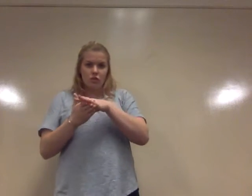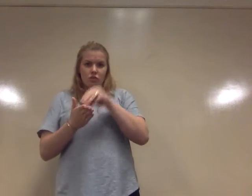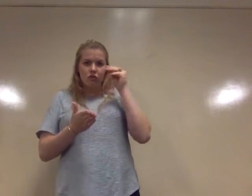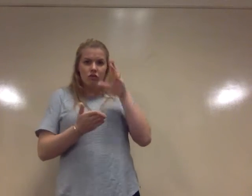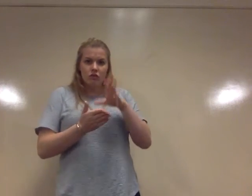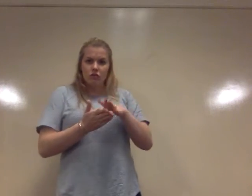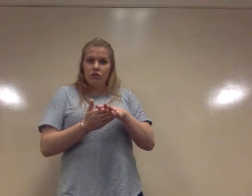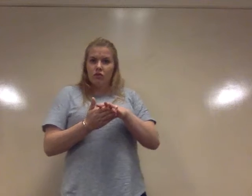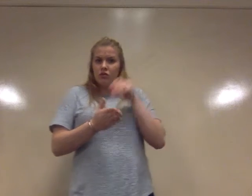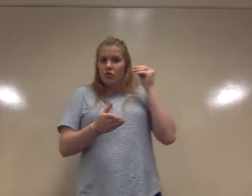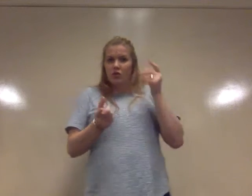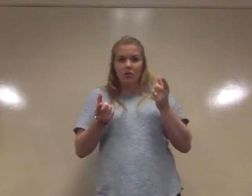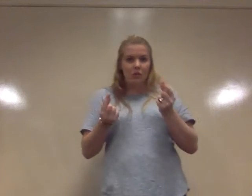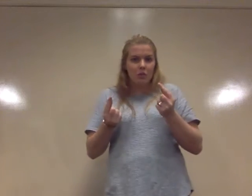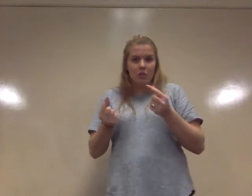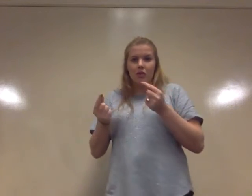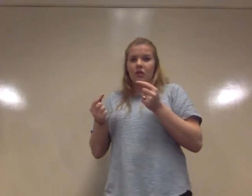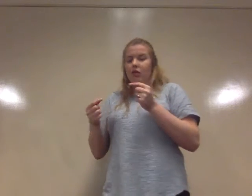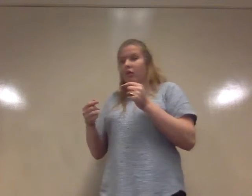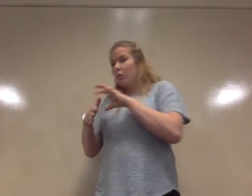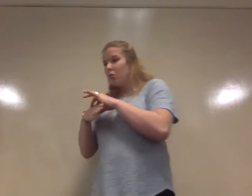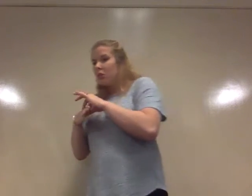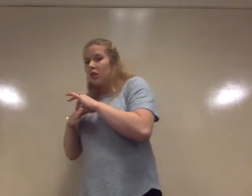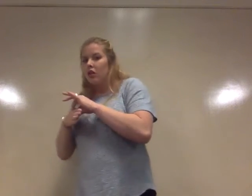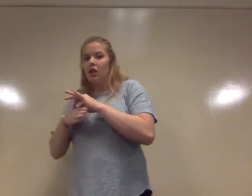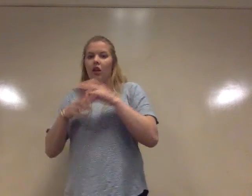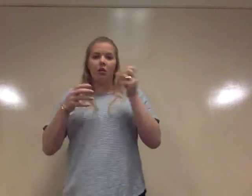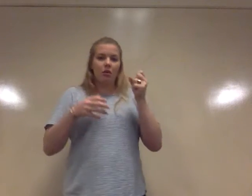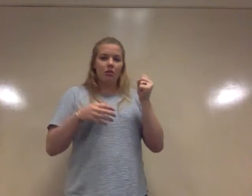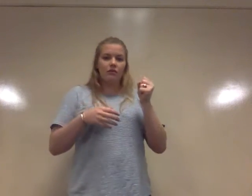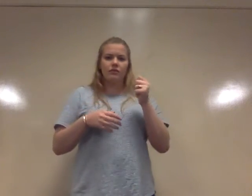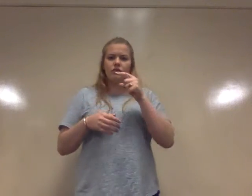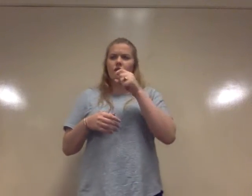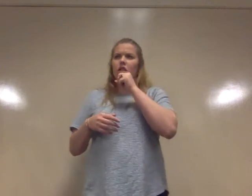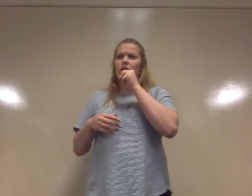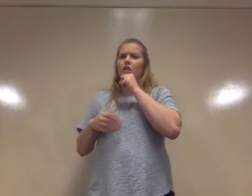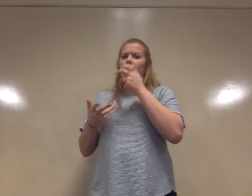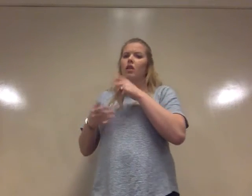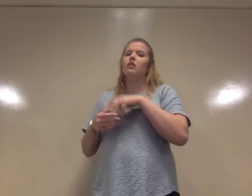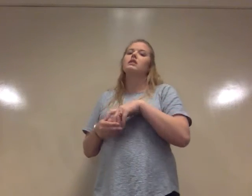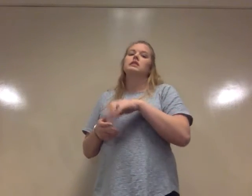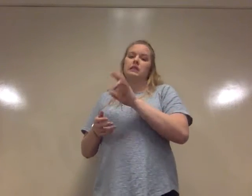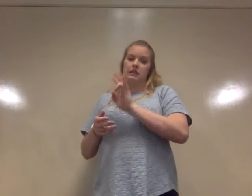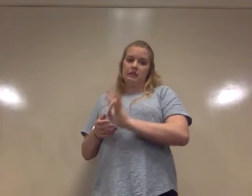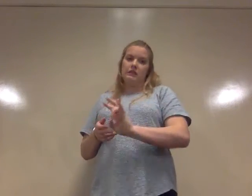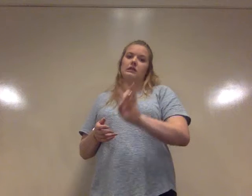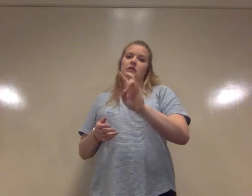of the trade of farming. How old were you when you moved here again? 7. I didn't start driving the tractor until I was 8 years